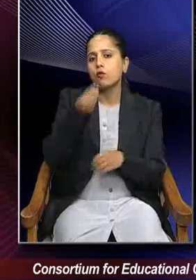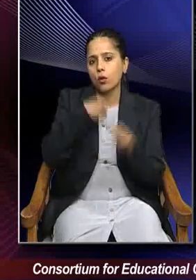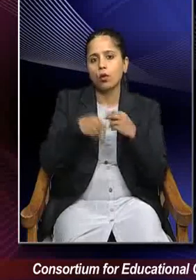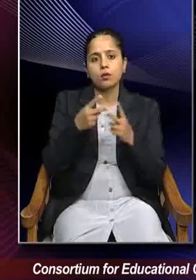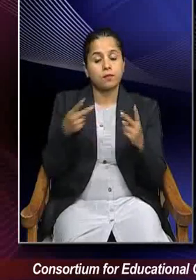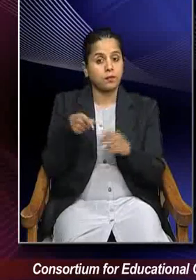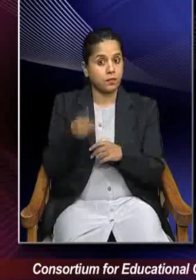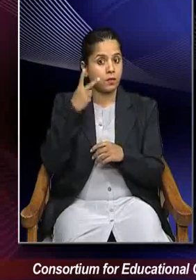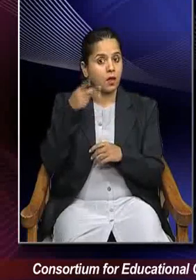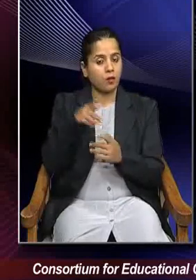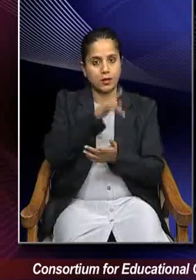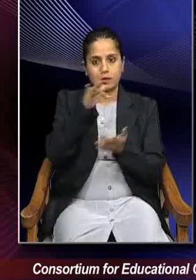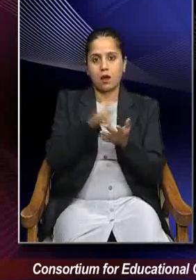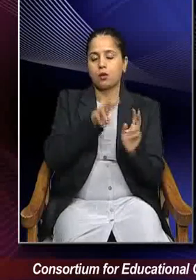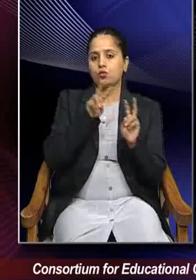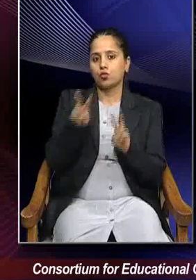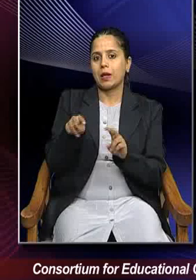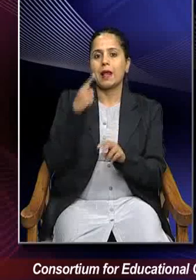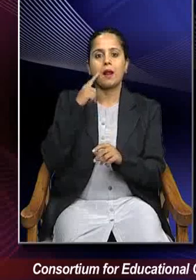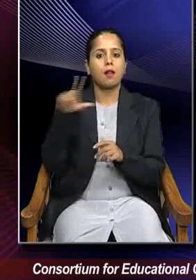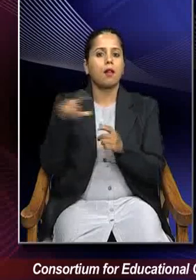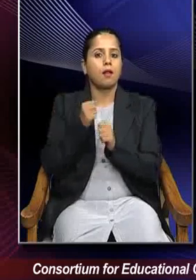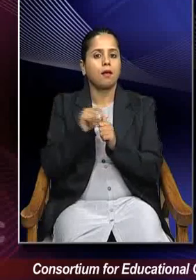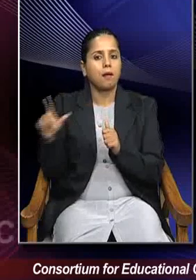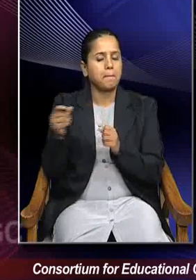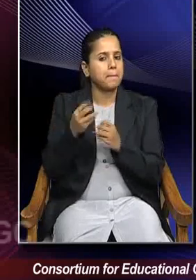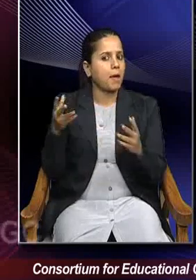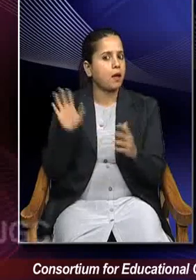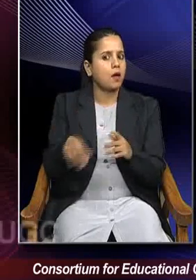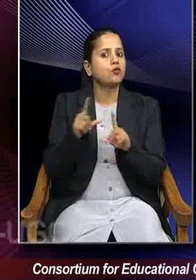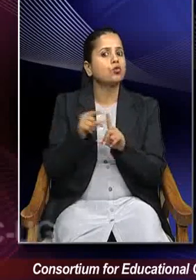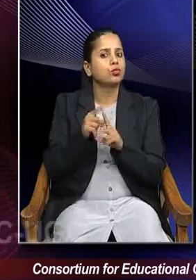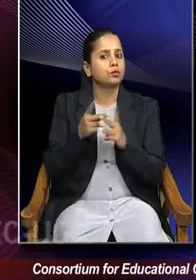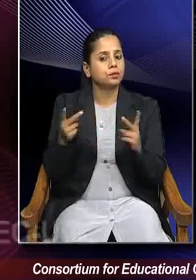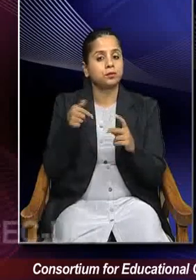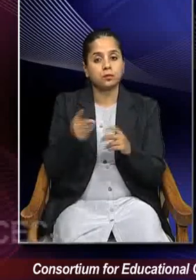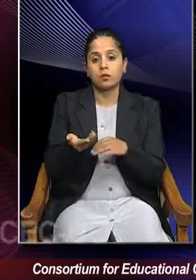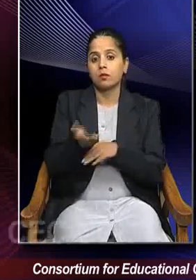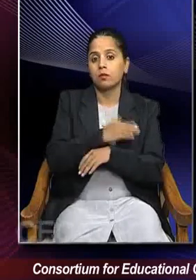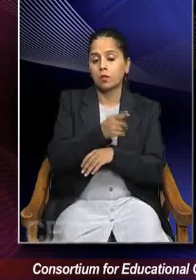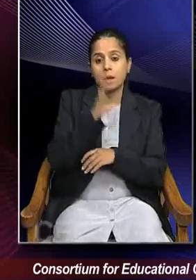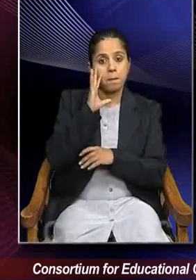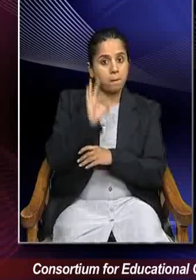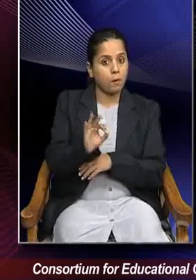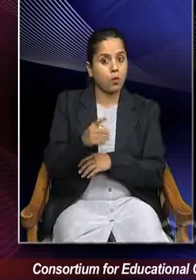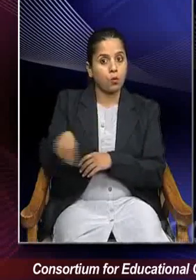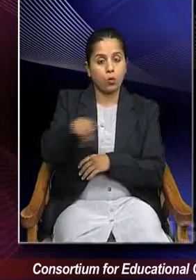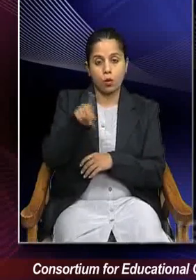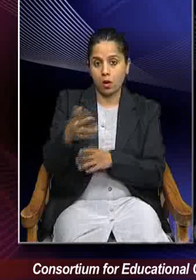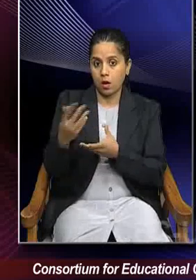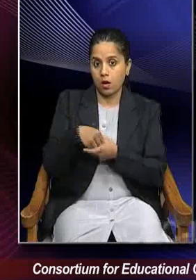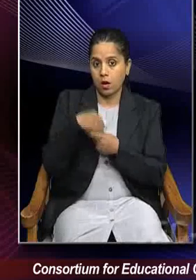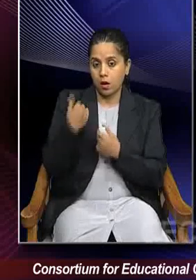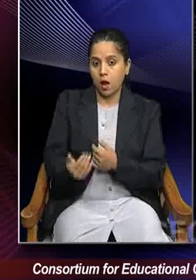have become a center of illegal activities in many ways. And so therefore it is very important that when they are part of